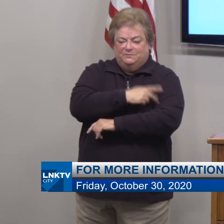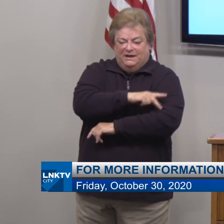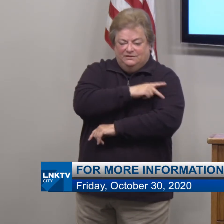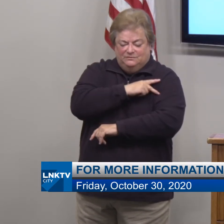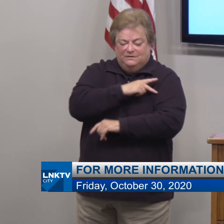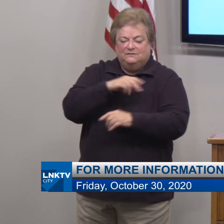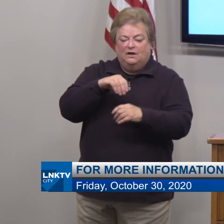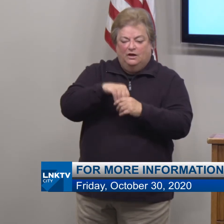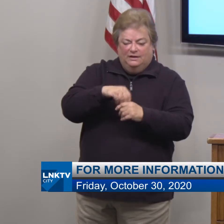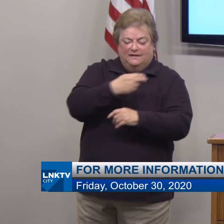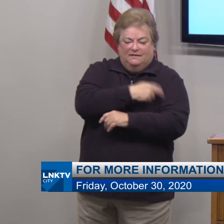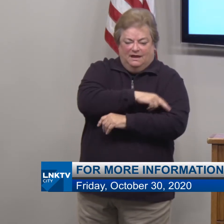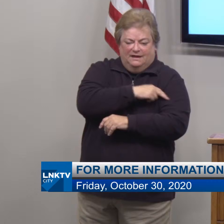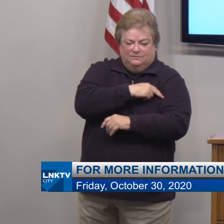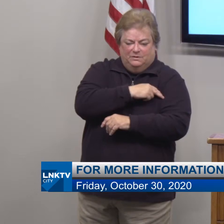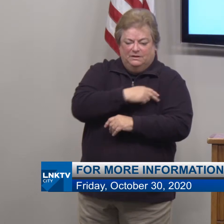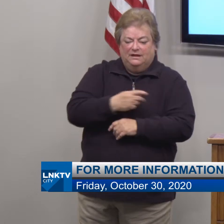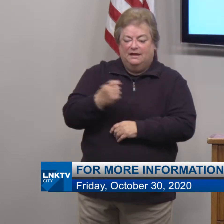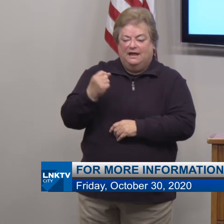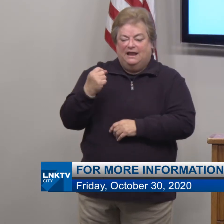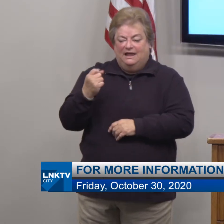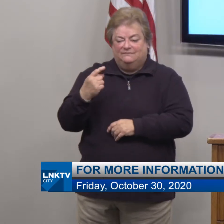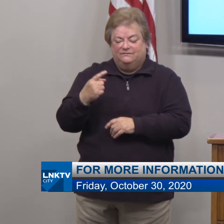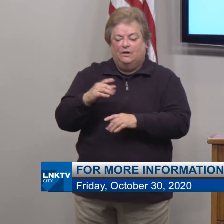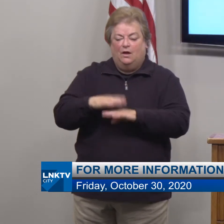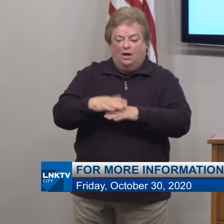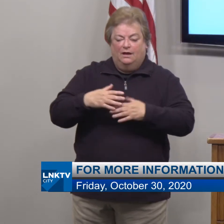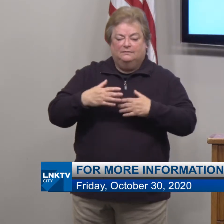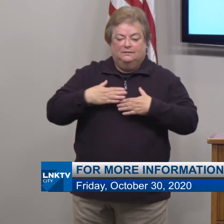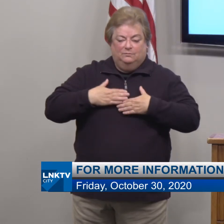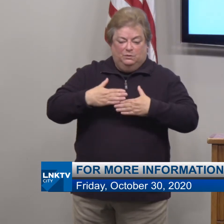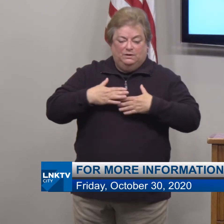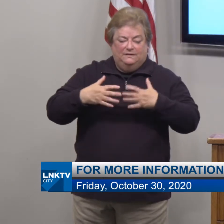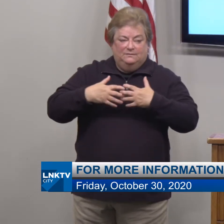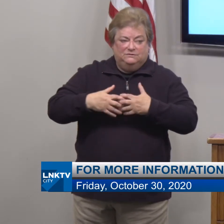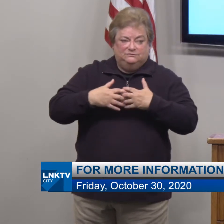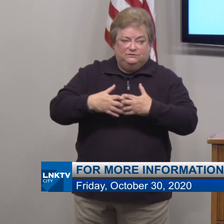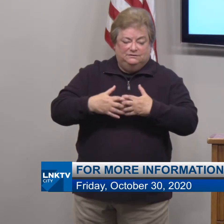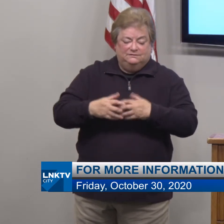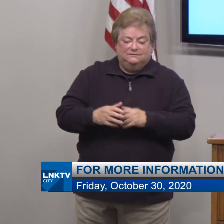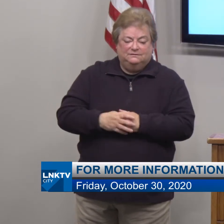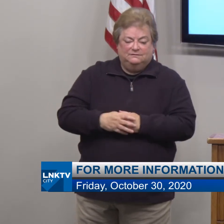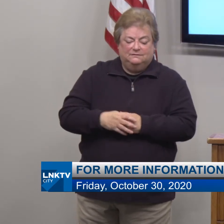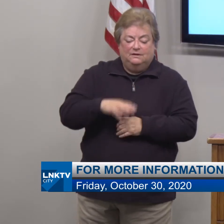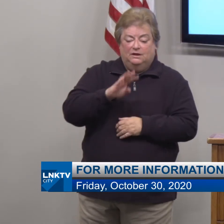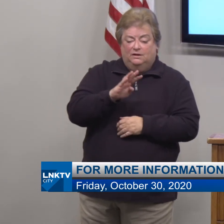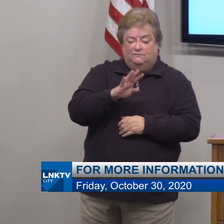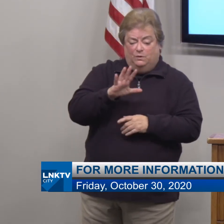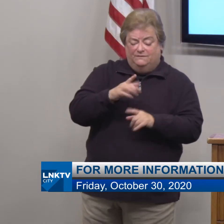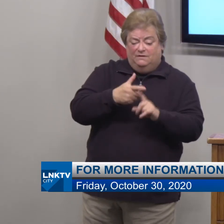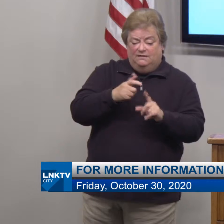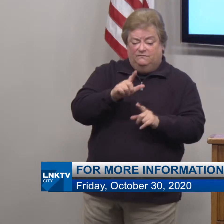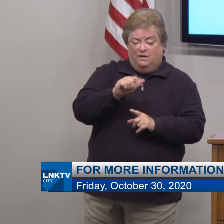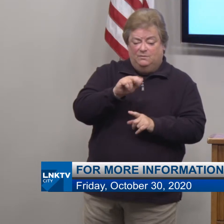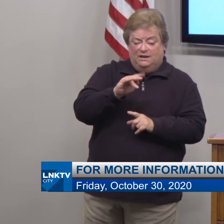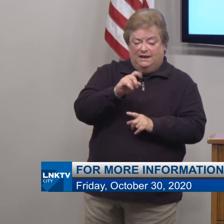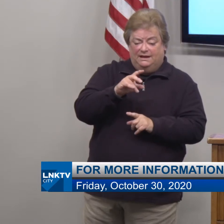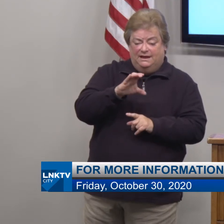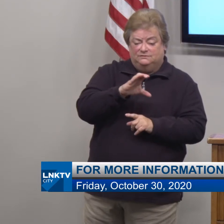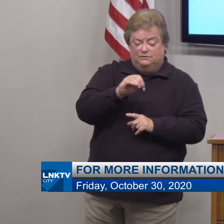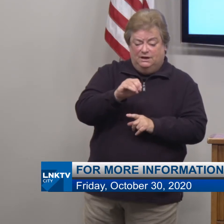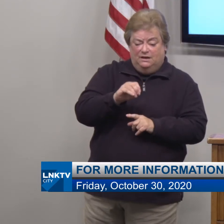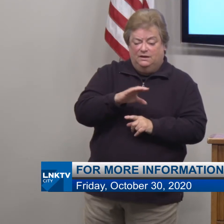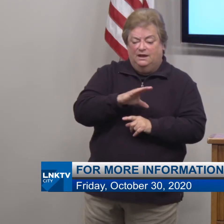are hospitalized, and 11 of them are on ventilators. 45 are Lancaster County